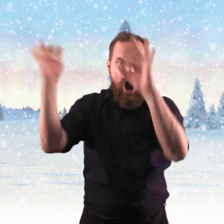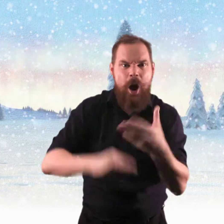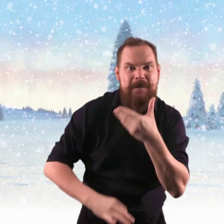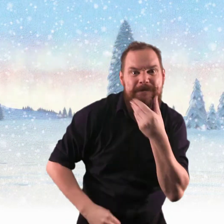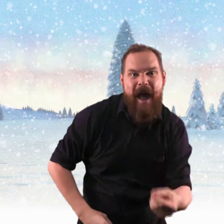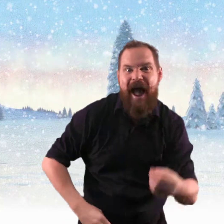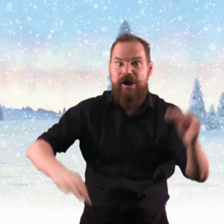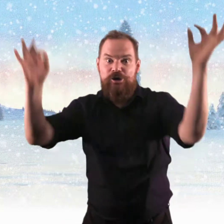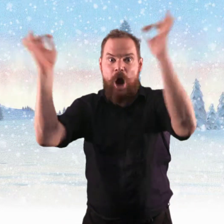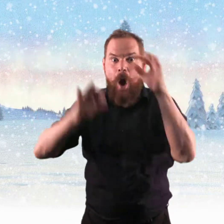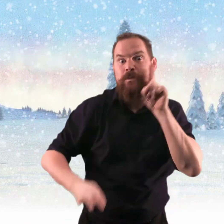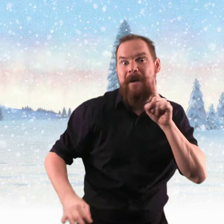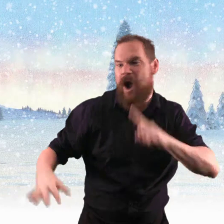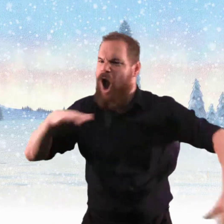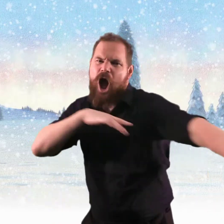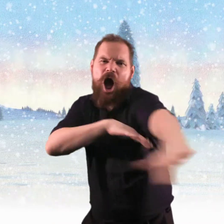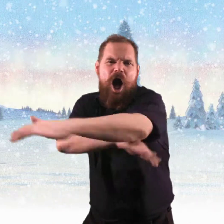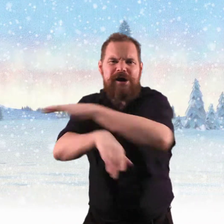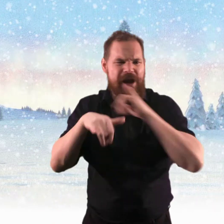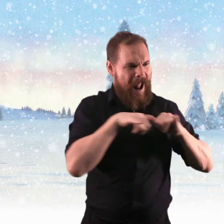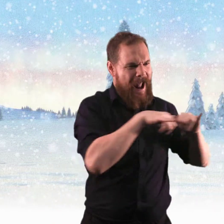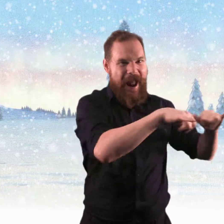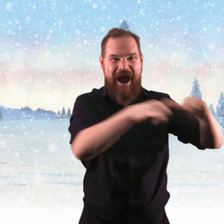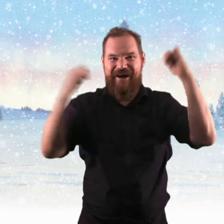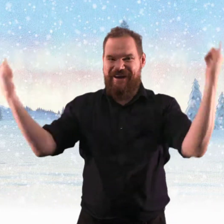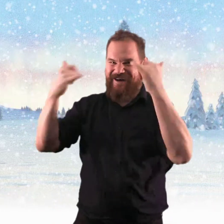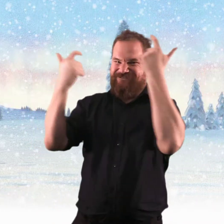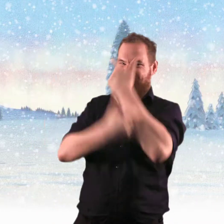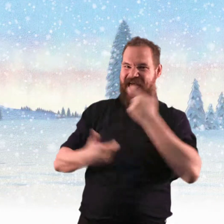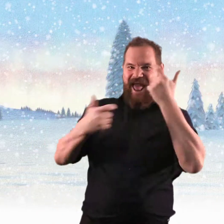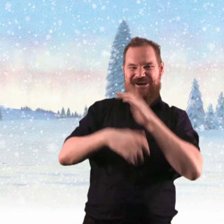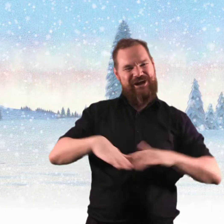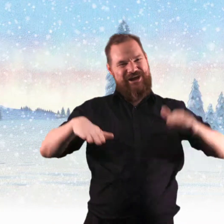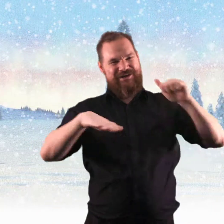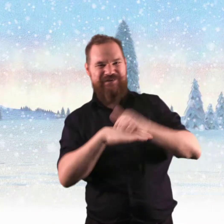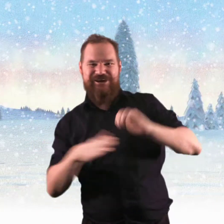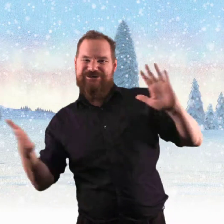were snowmen and snowwomen dancing and laughing everywhere, full of Christmas cheer.